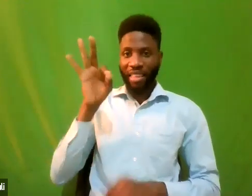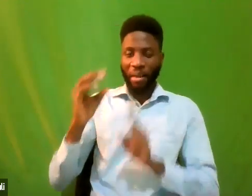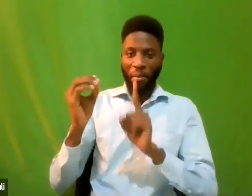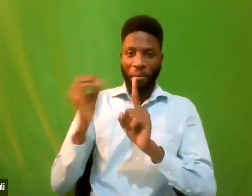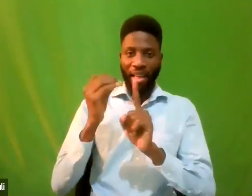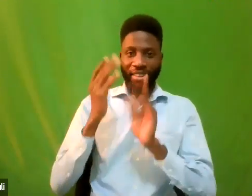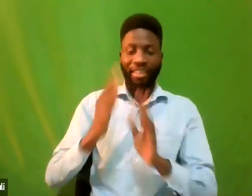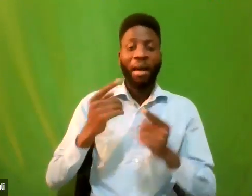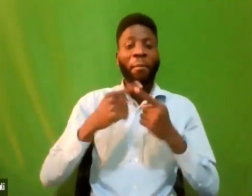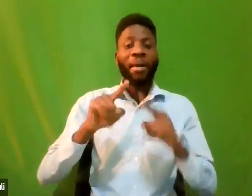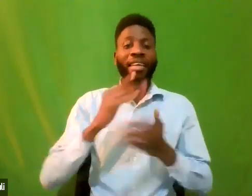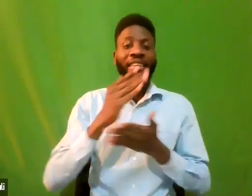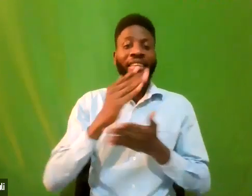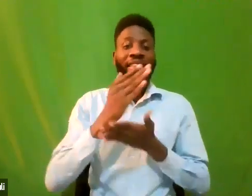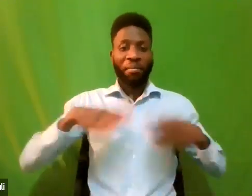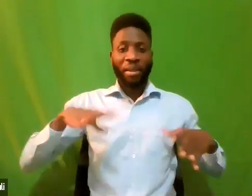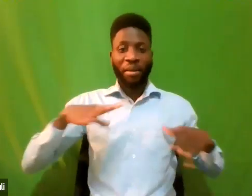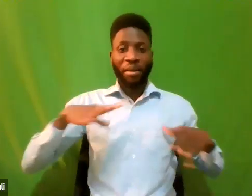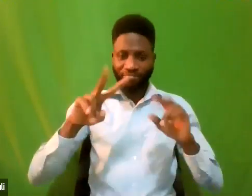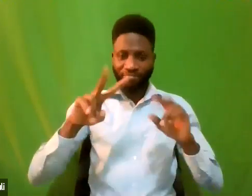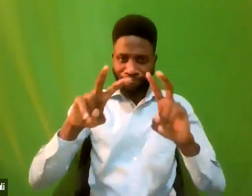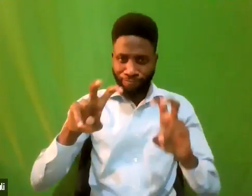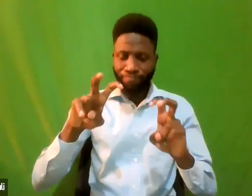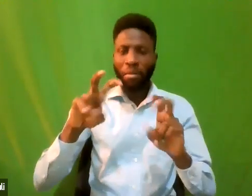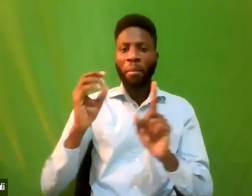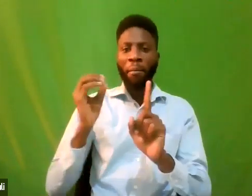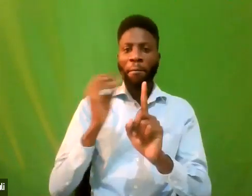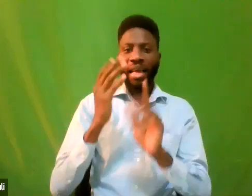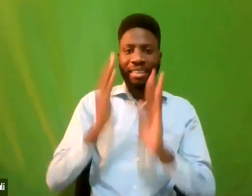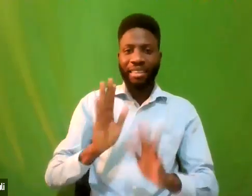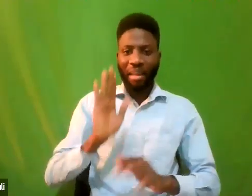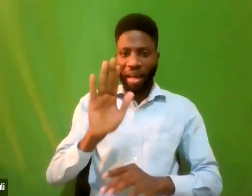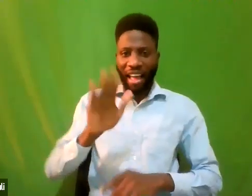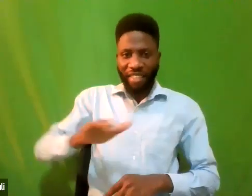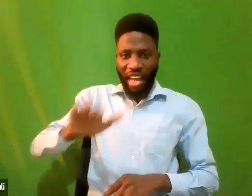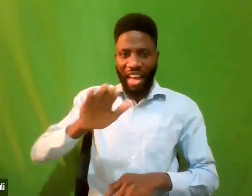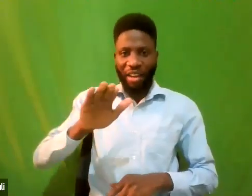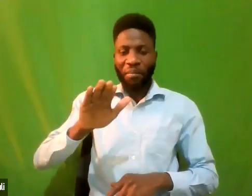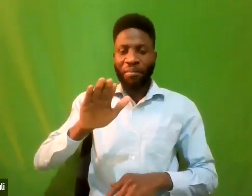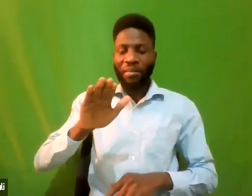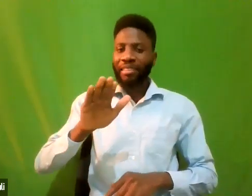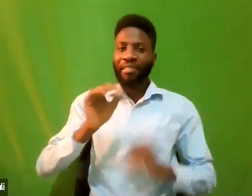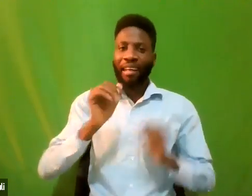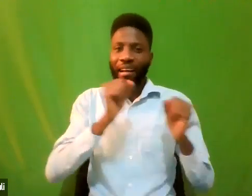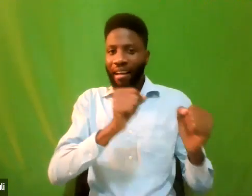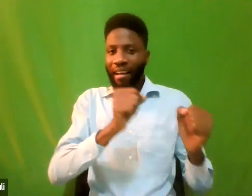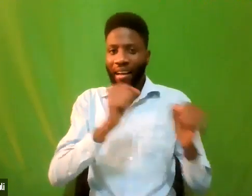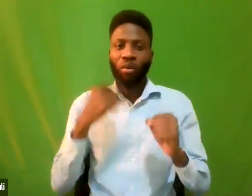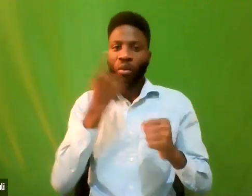is hard to find mentors in their immediate environment who are in line with their desires.